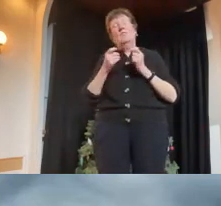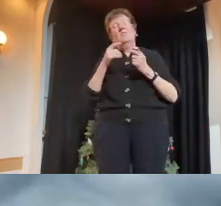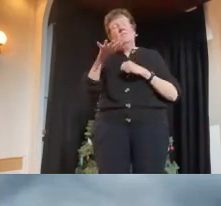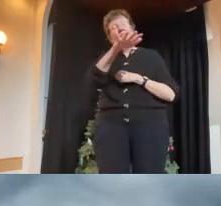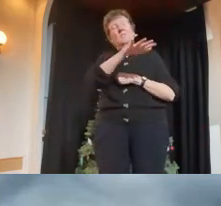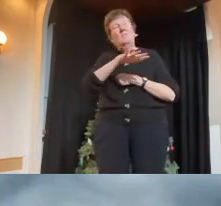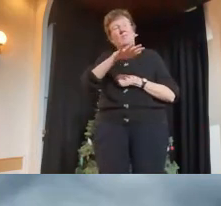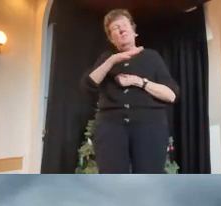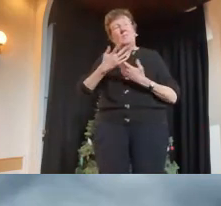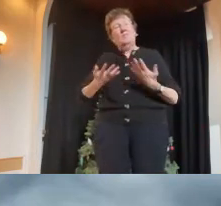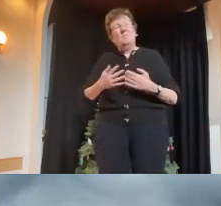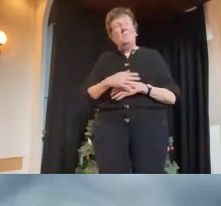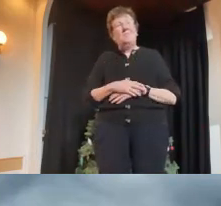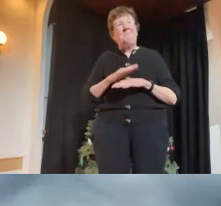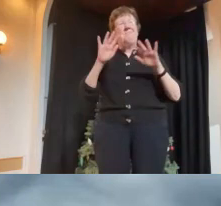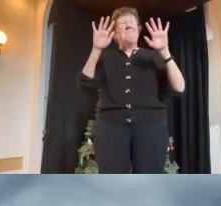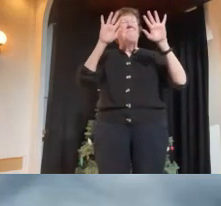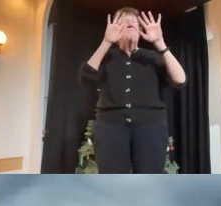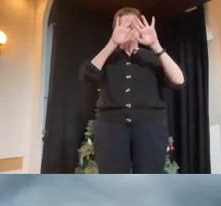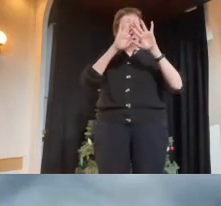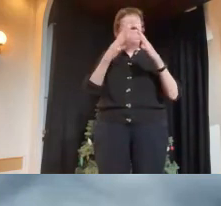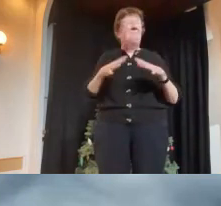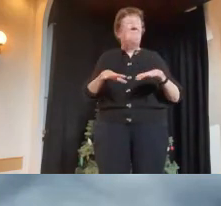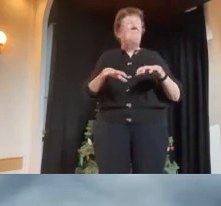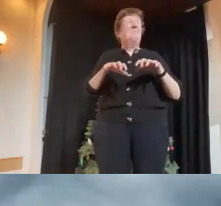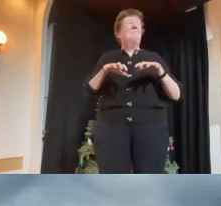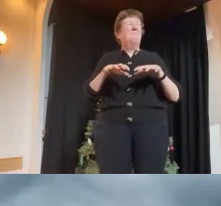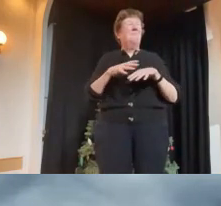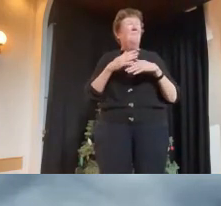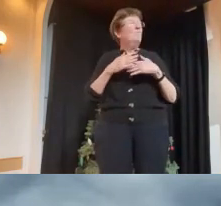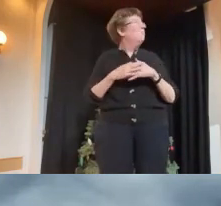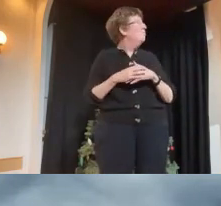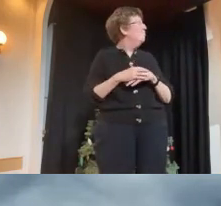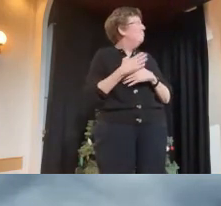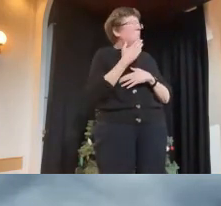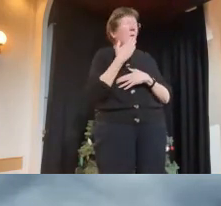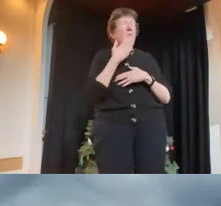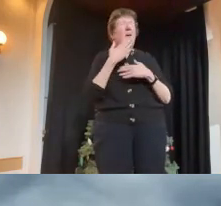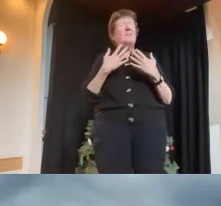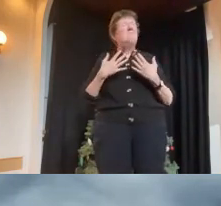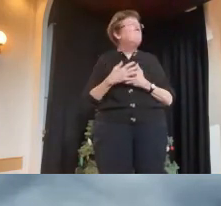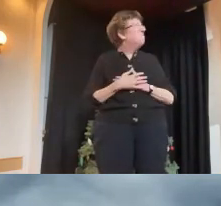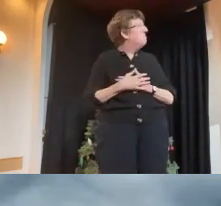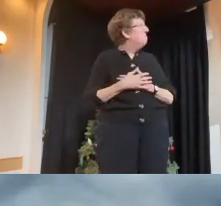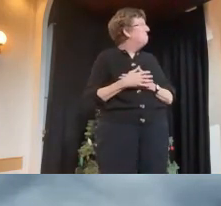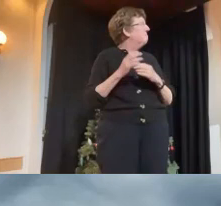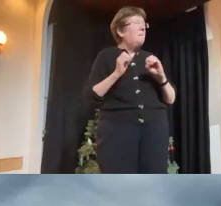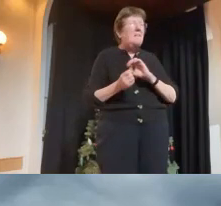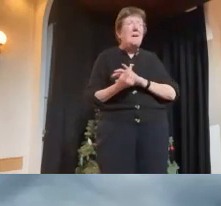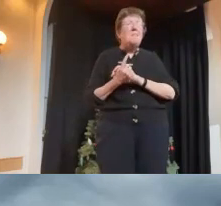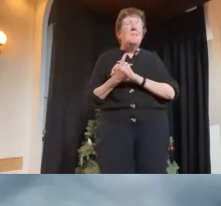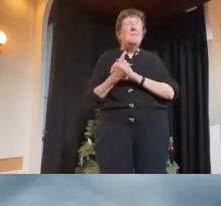image, I think, is particularly powerful. It shows the situation we're in just now. It's a dull, grey